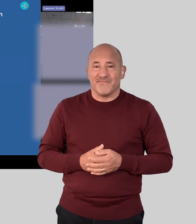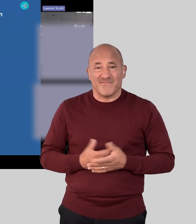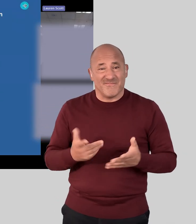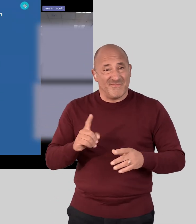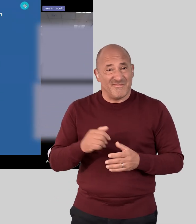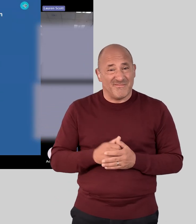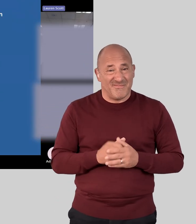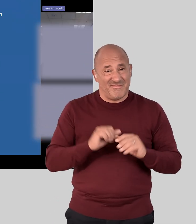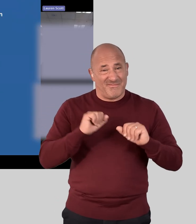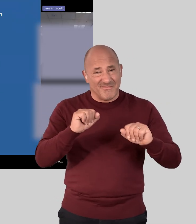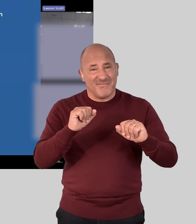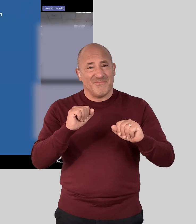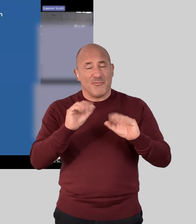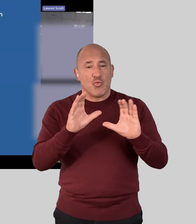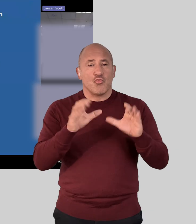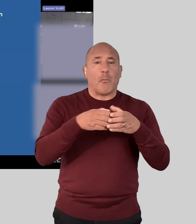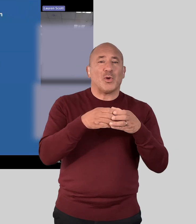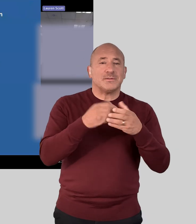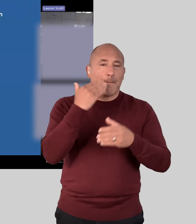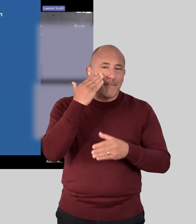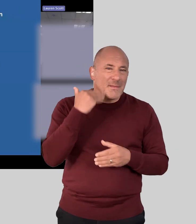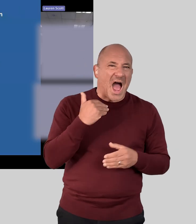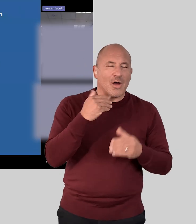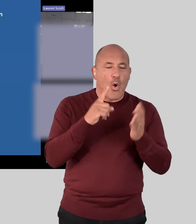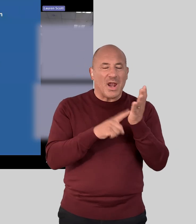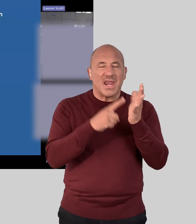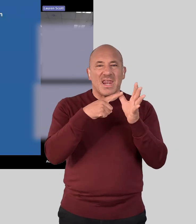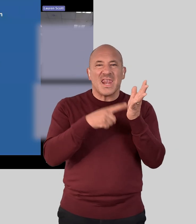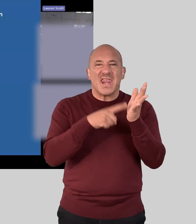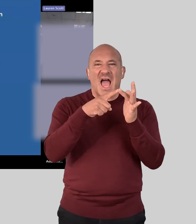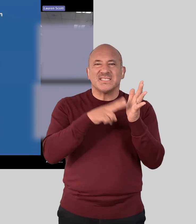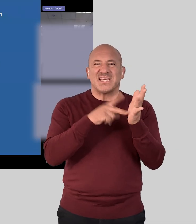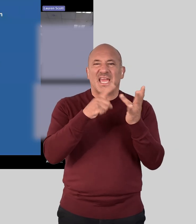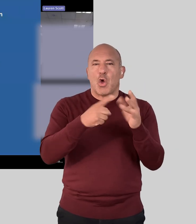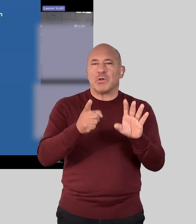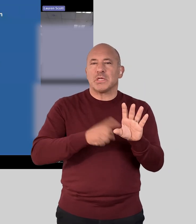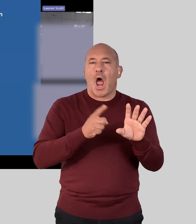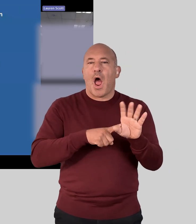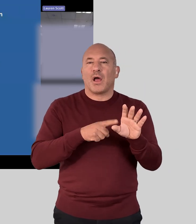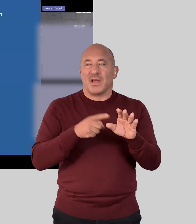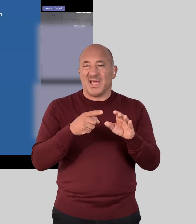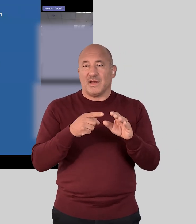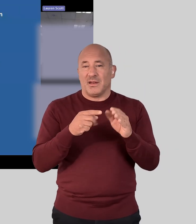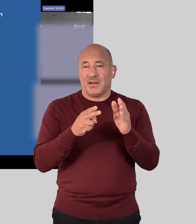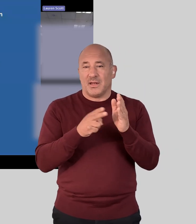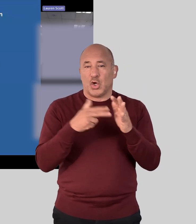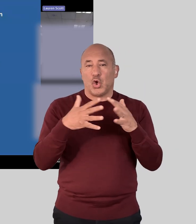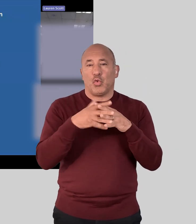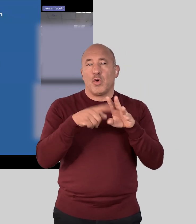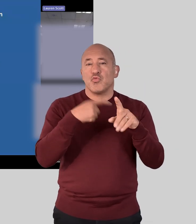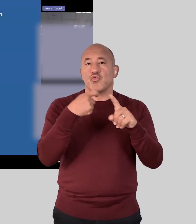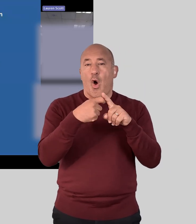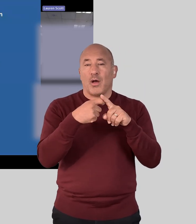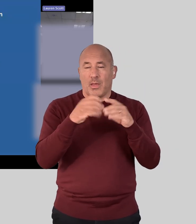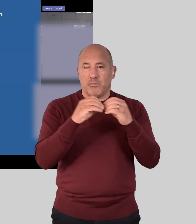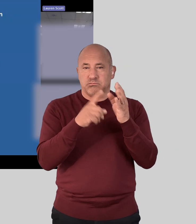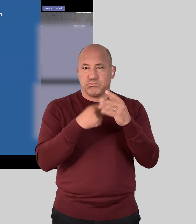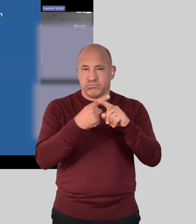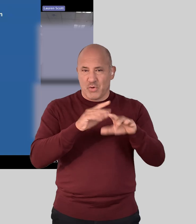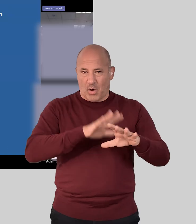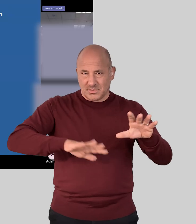So kind of the main points is that it came from Black and Latino youth communities in the Bronx in New York,